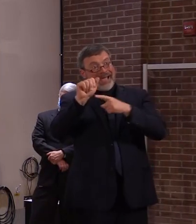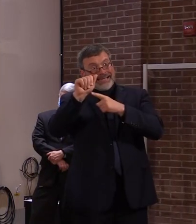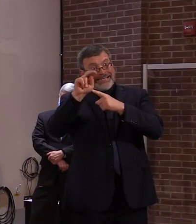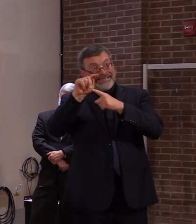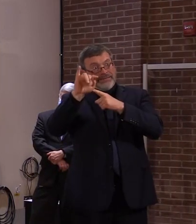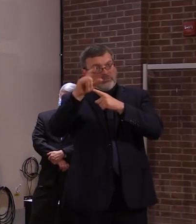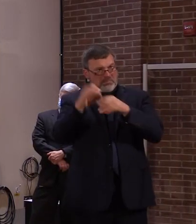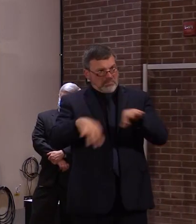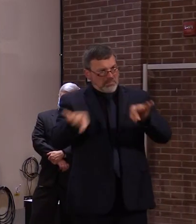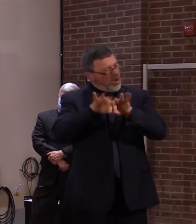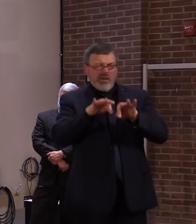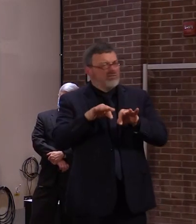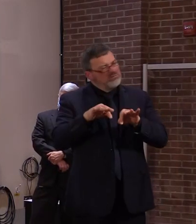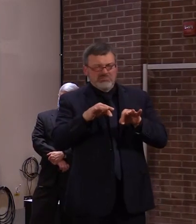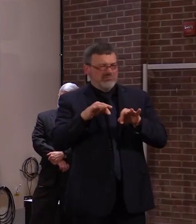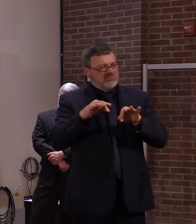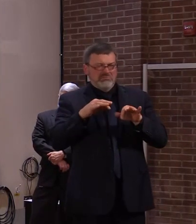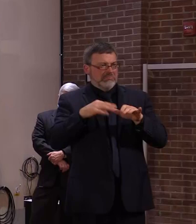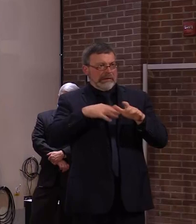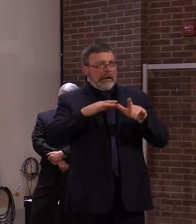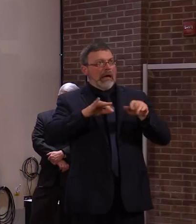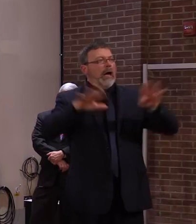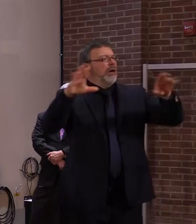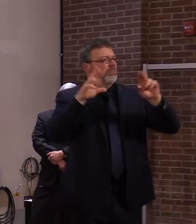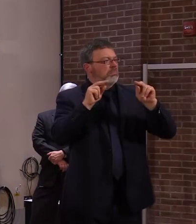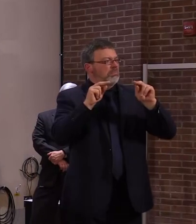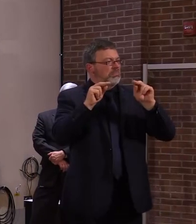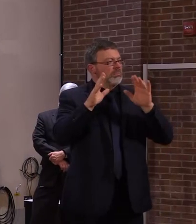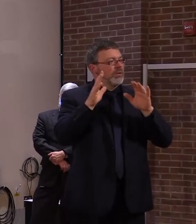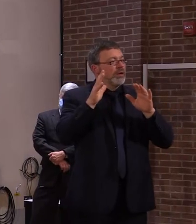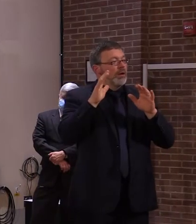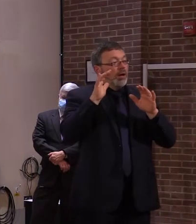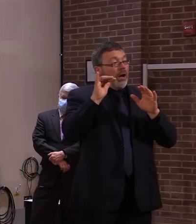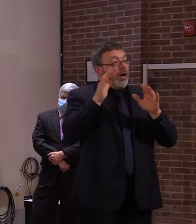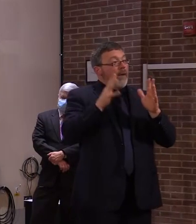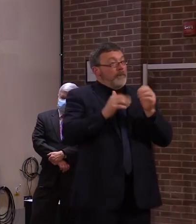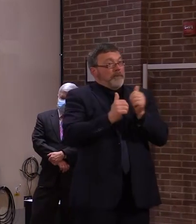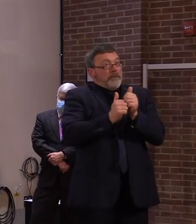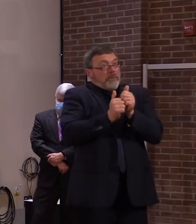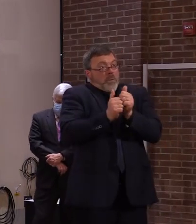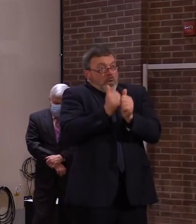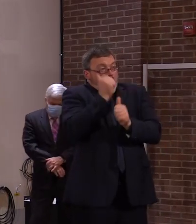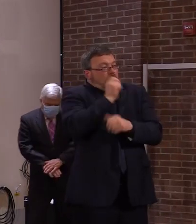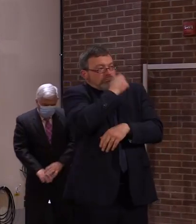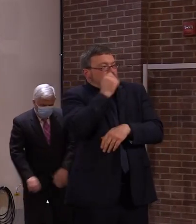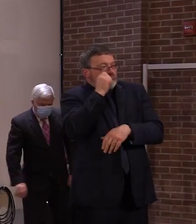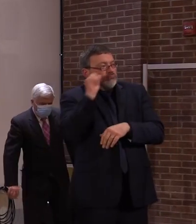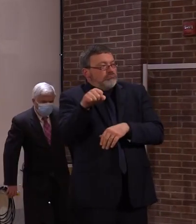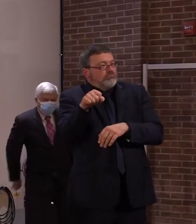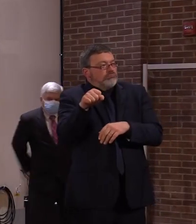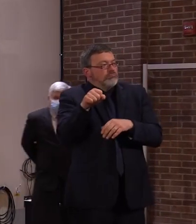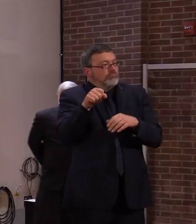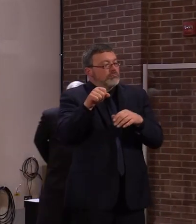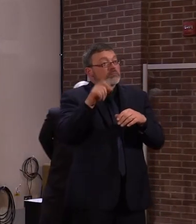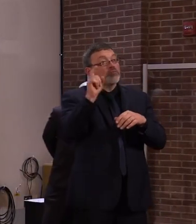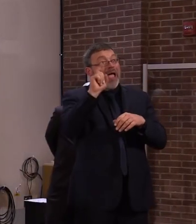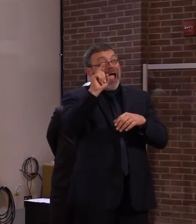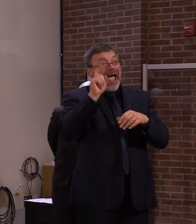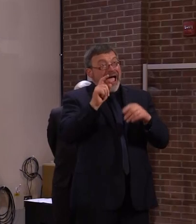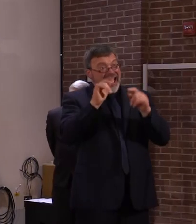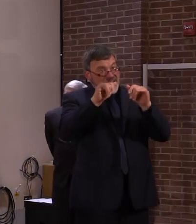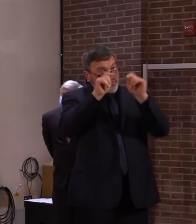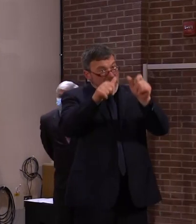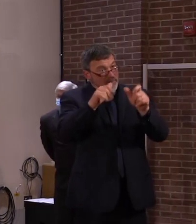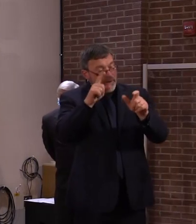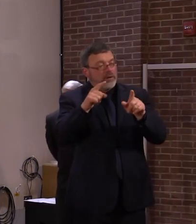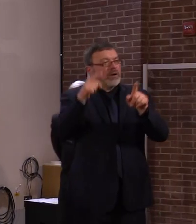part of testing, though. Right now, there are urgent care sites and other places where one can get an antigen test, and one